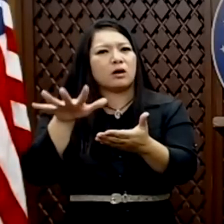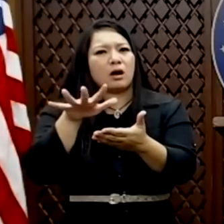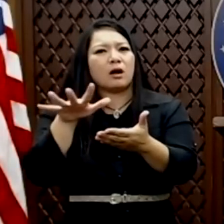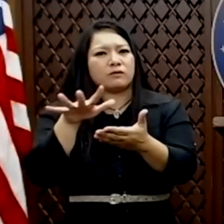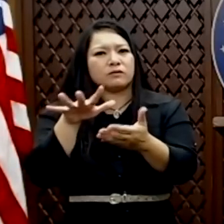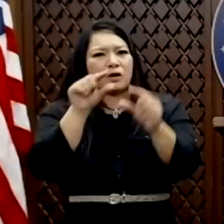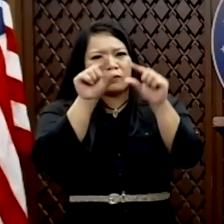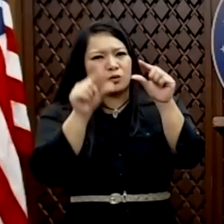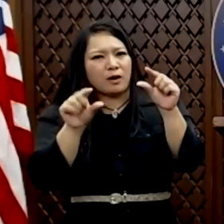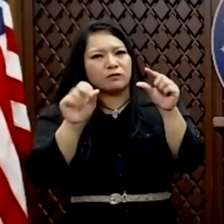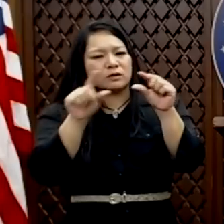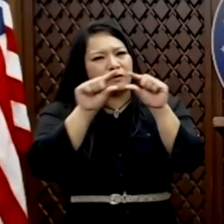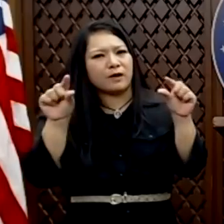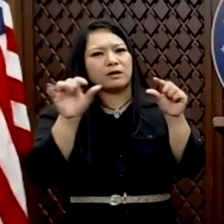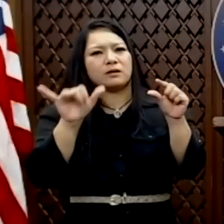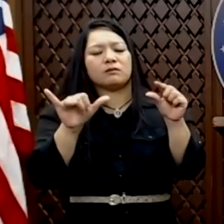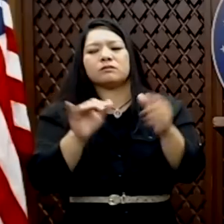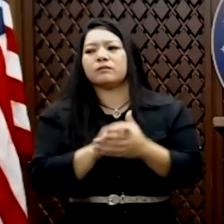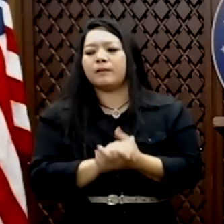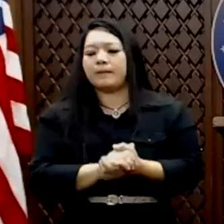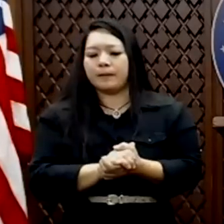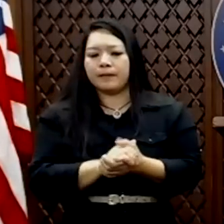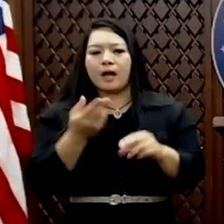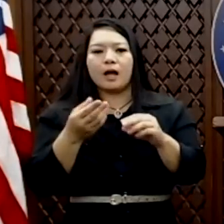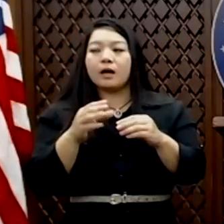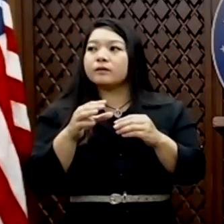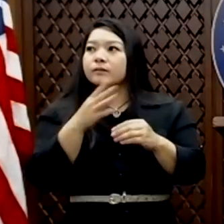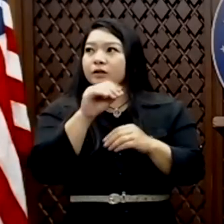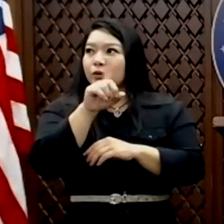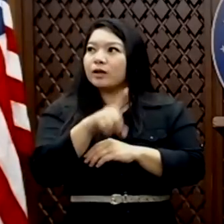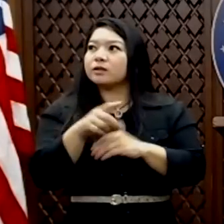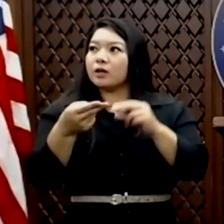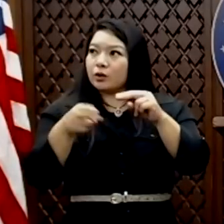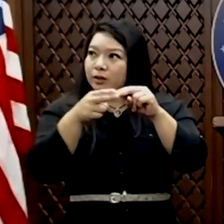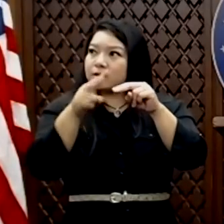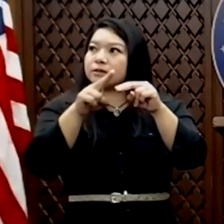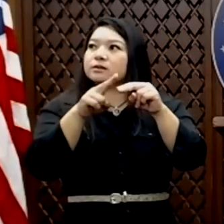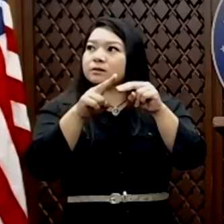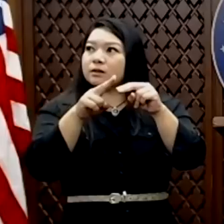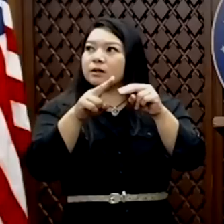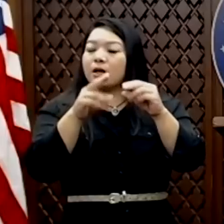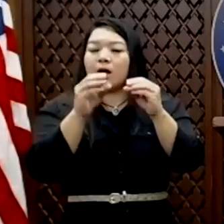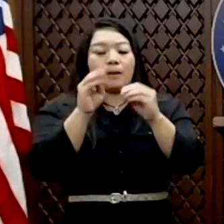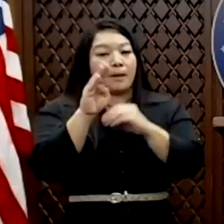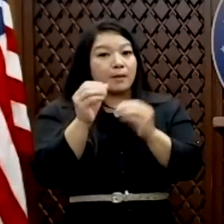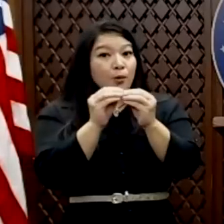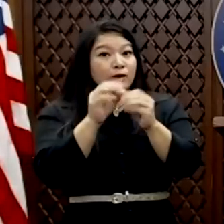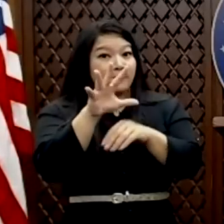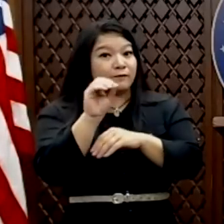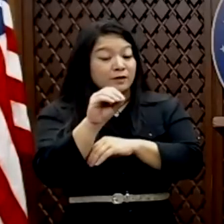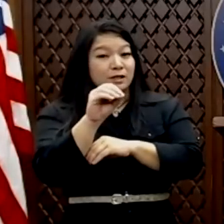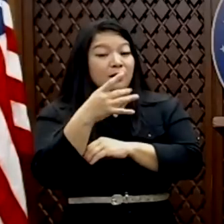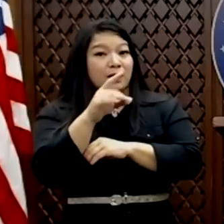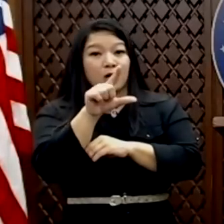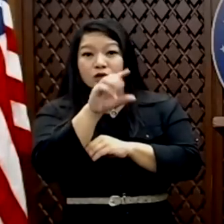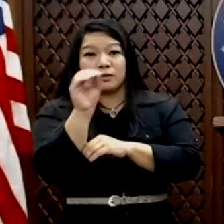graph. Yeah, definitely increase that percentage and the amount of cases, I'm sure, by more than 50, if not 100%. Thank